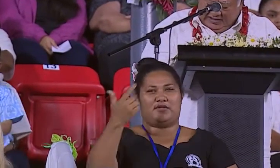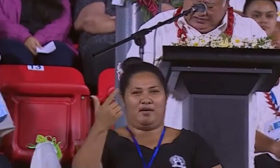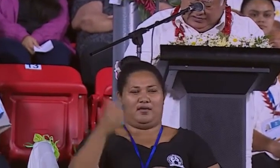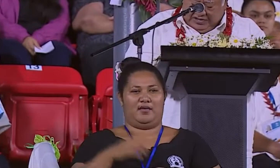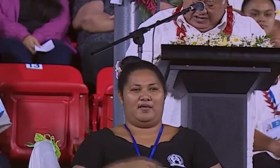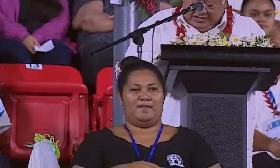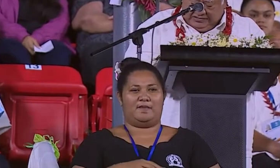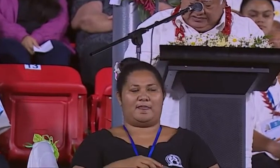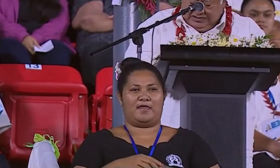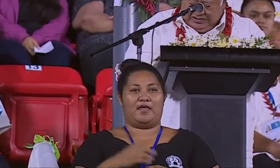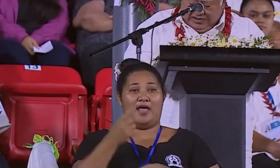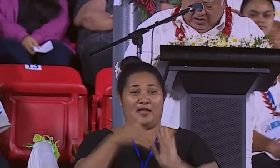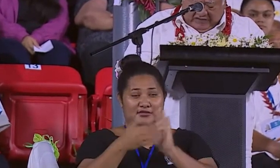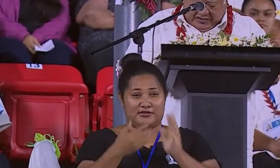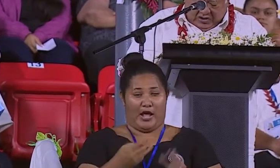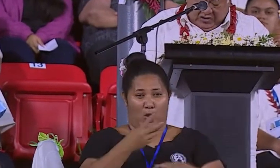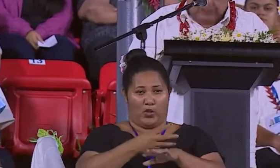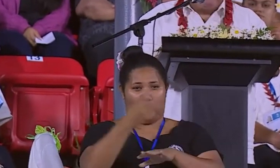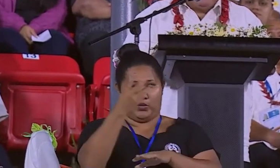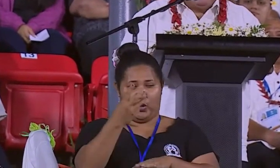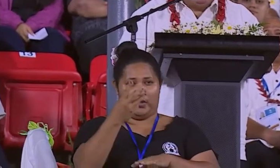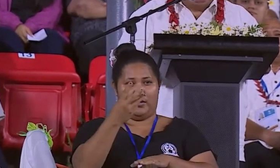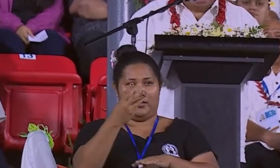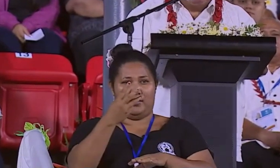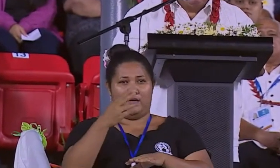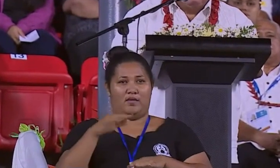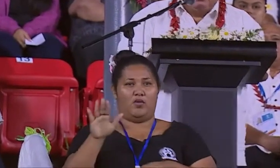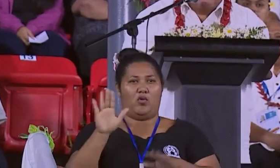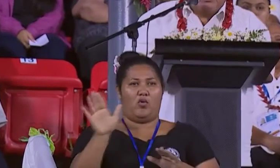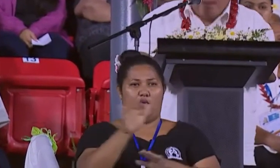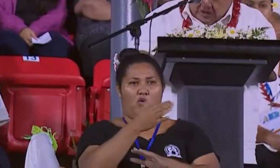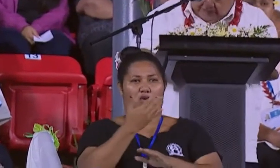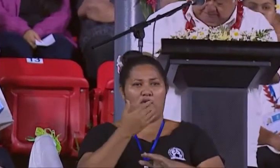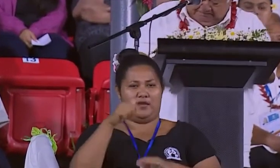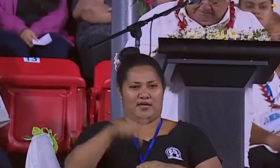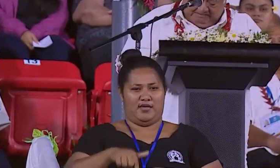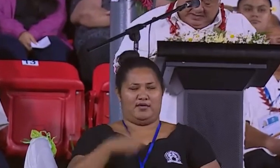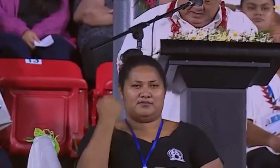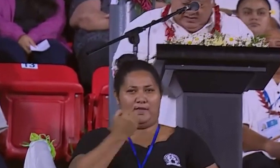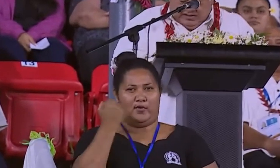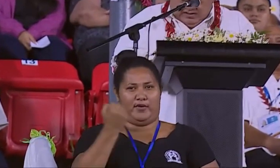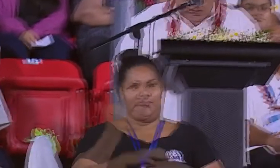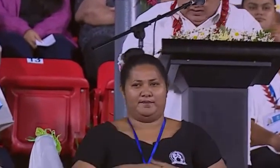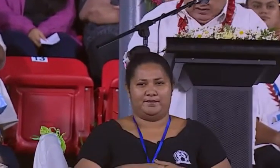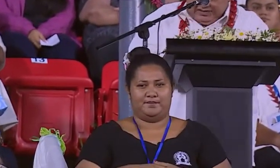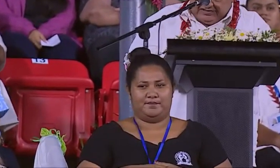2007, and the third overall to be held in Samoa.